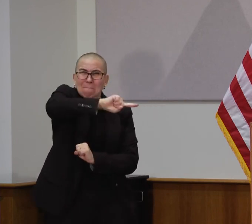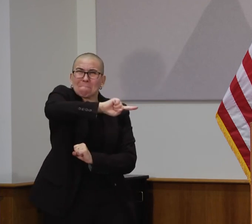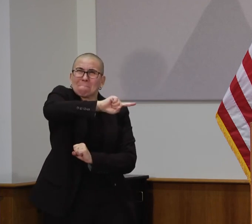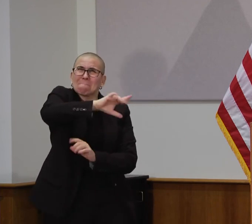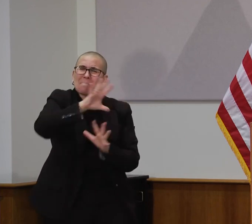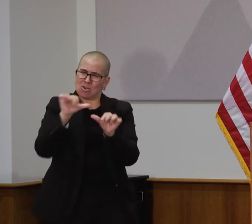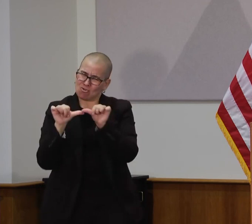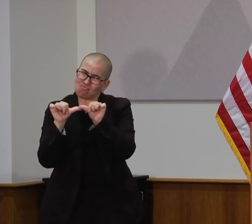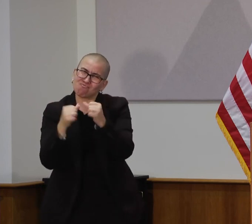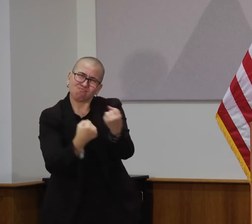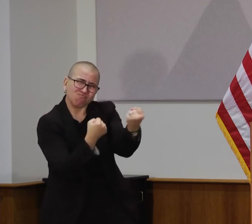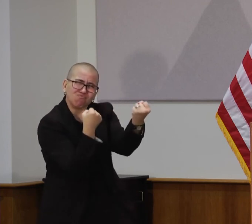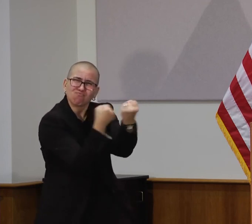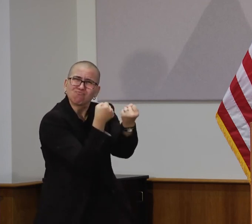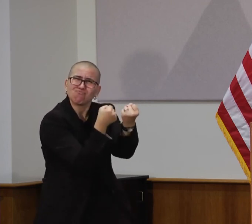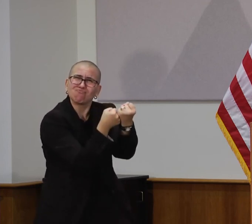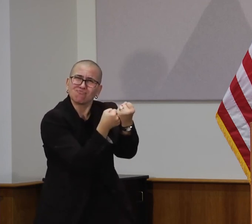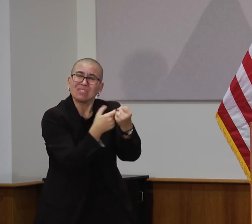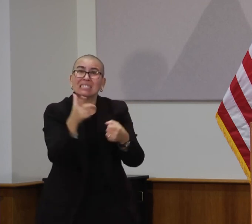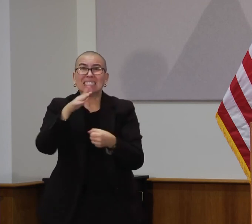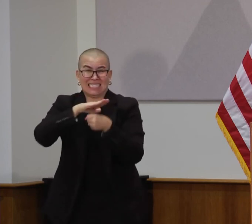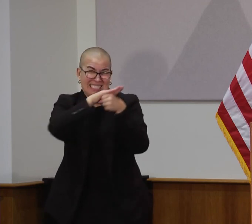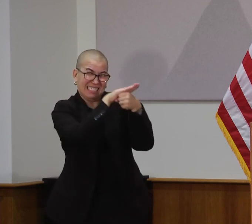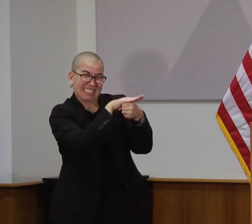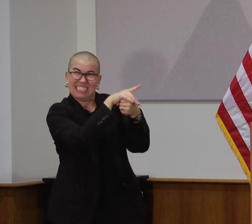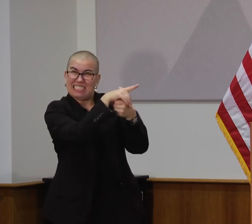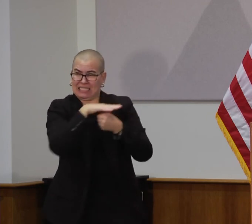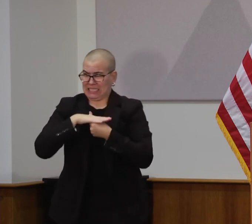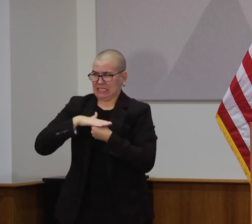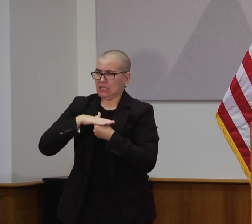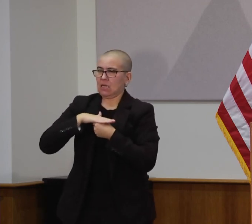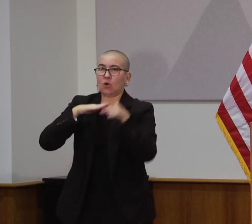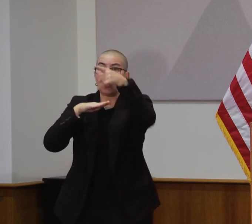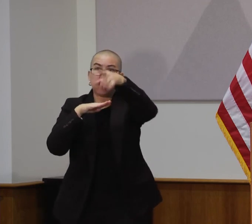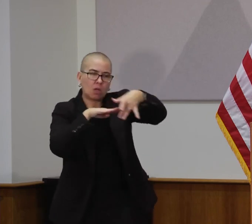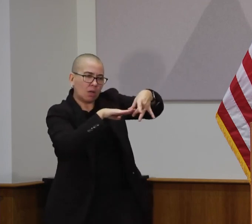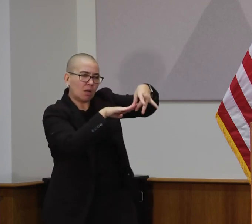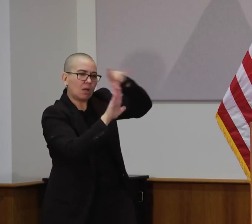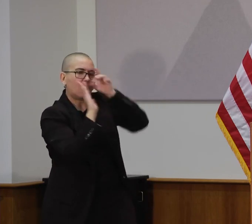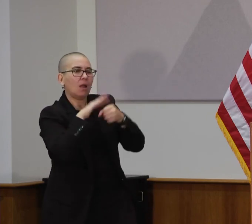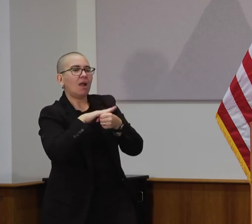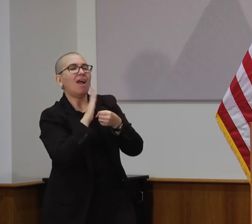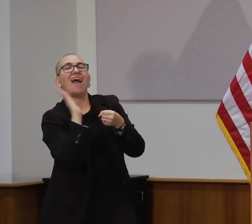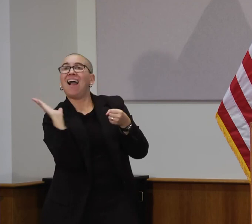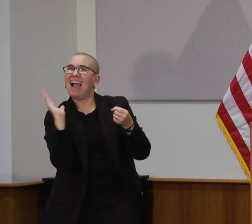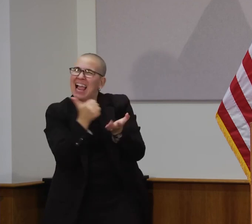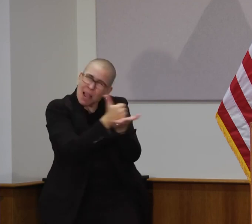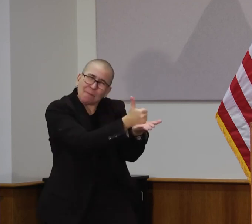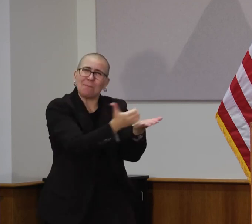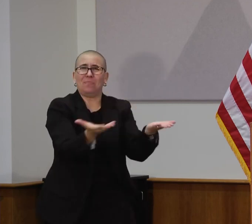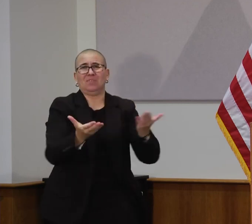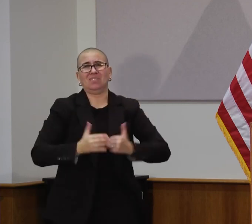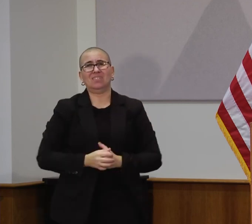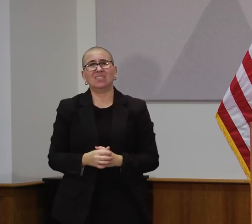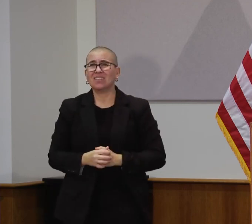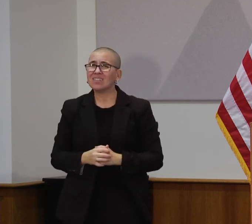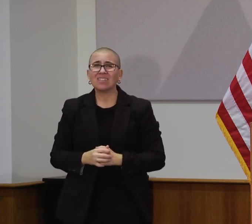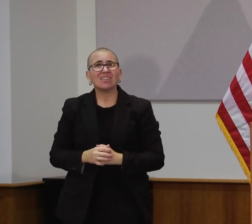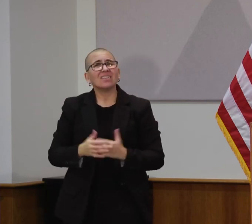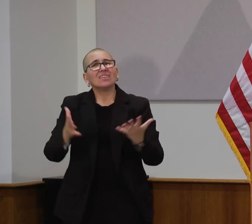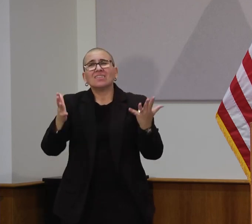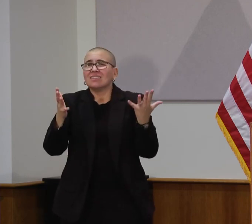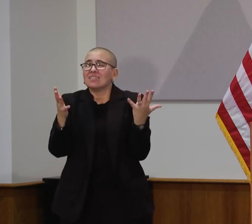take the pressure off the only people we've got there to take care of us. And I, again, all of you out there, we're going to pass a